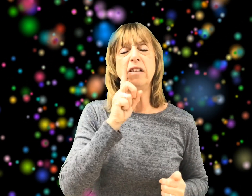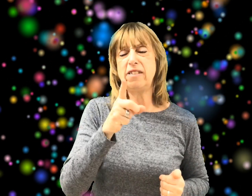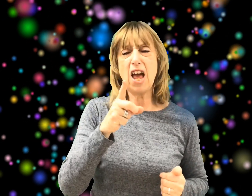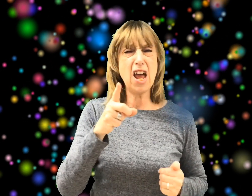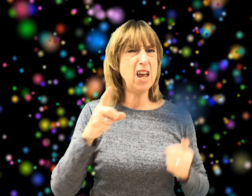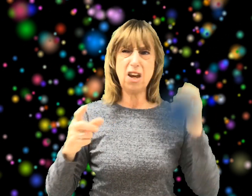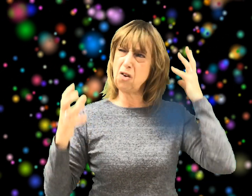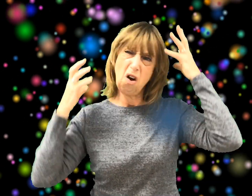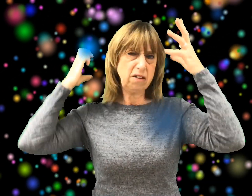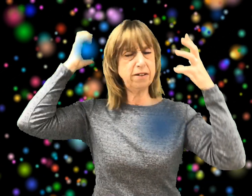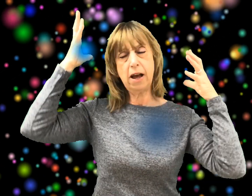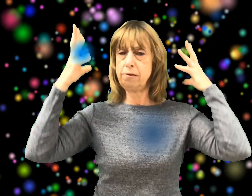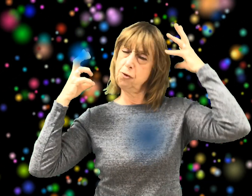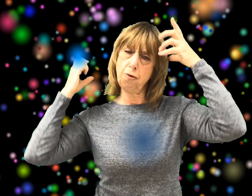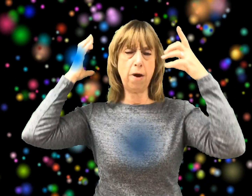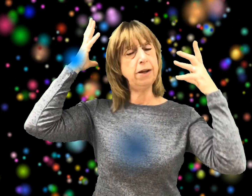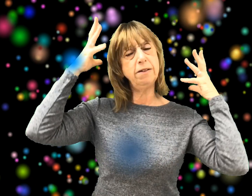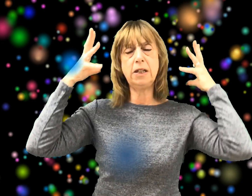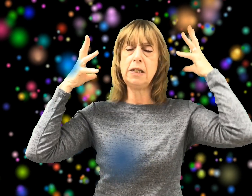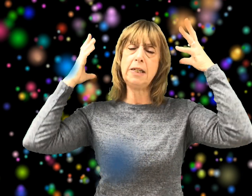They can say it all sounds crazy.